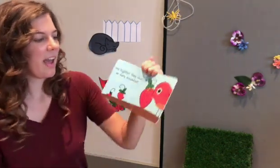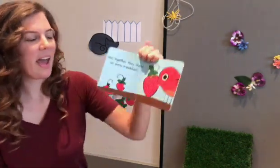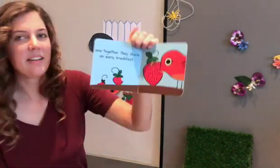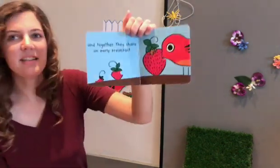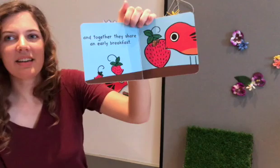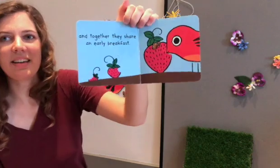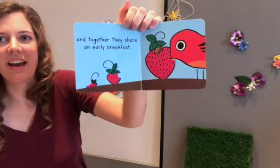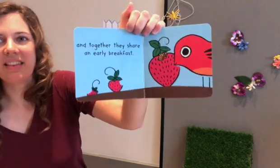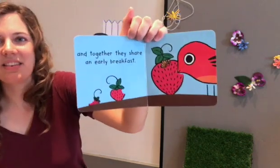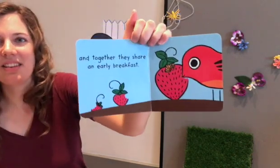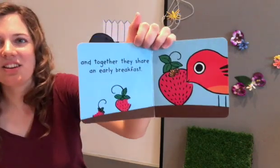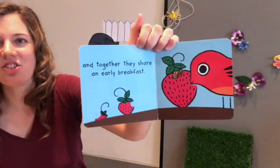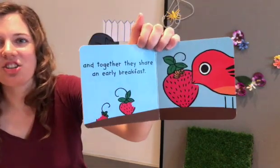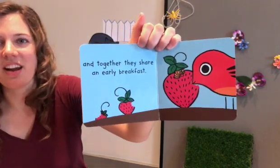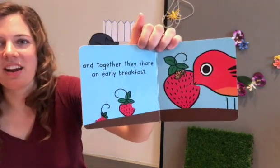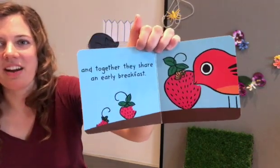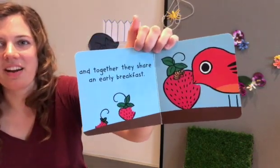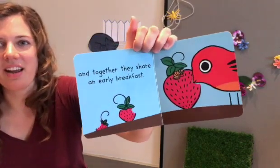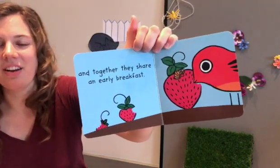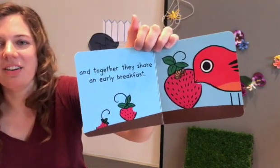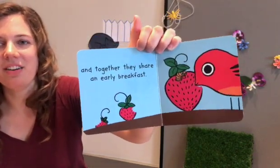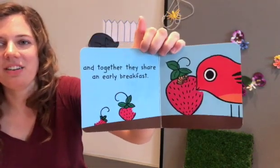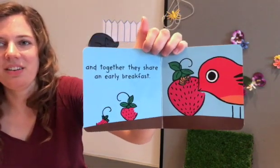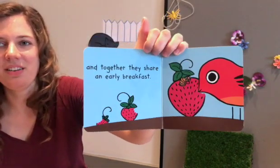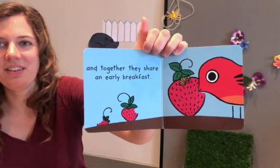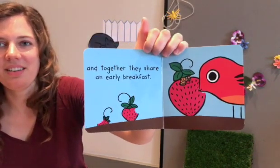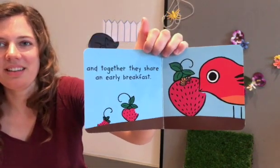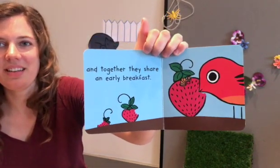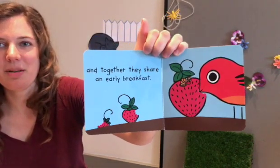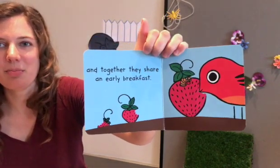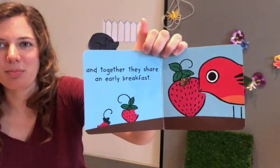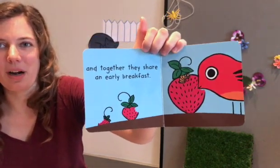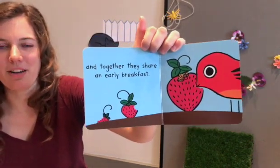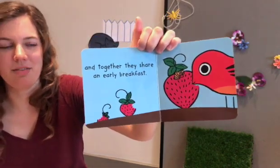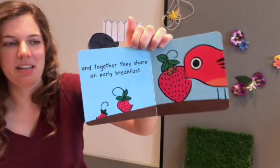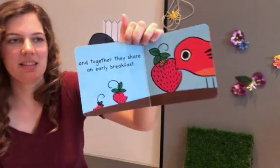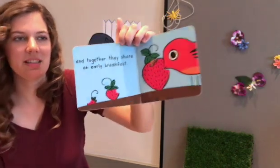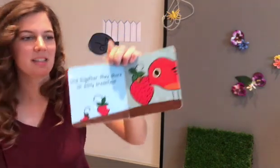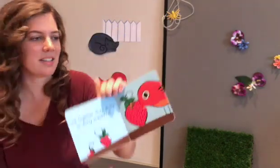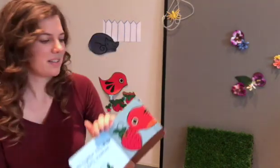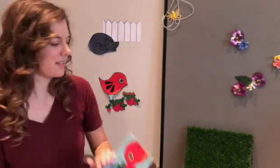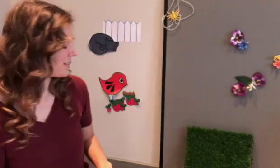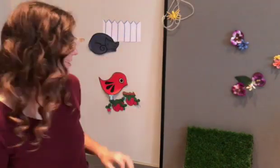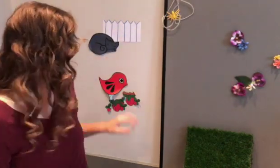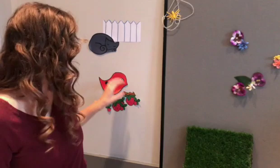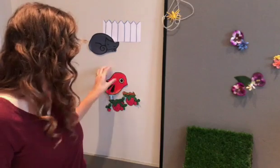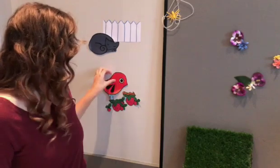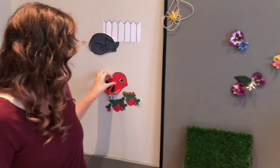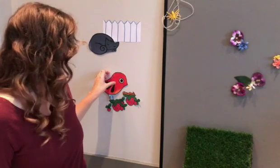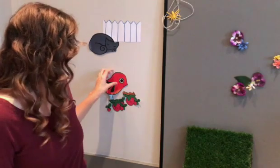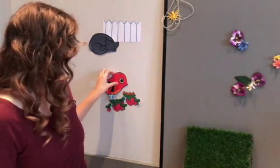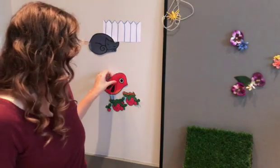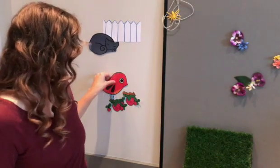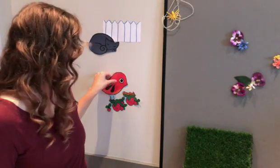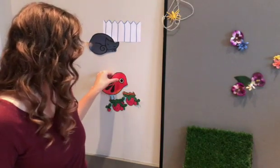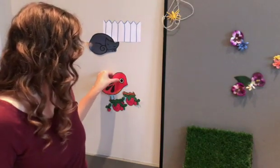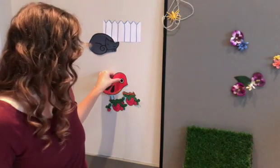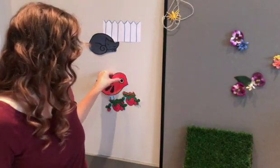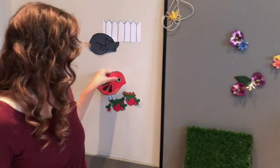And together they share an early breakfast. Look at that. The